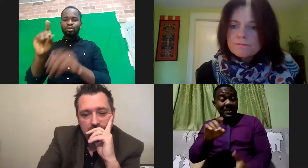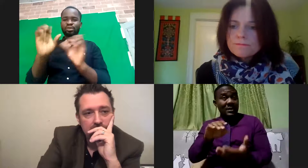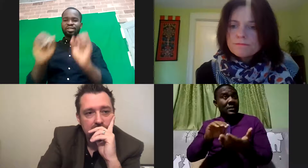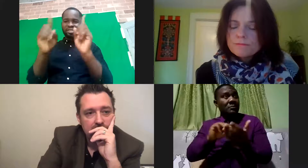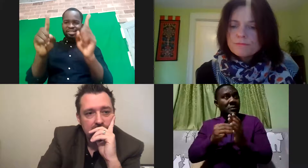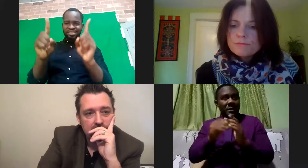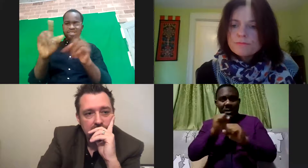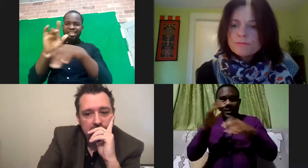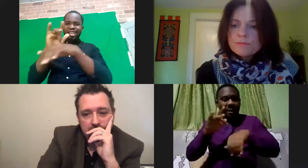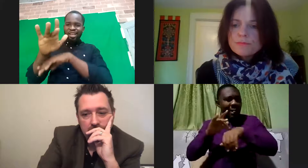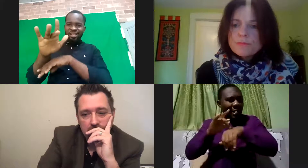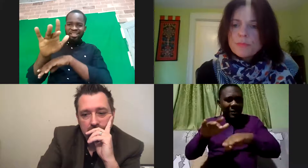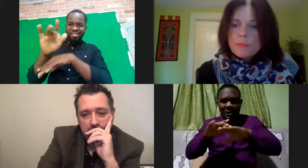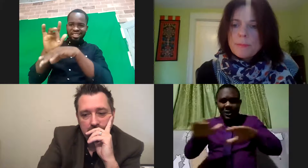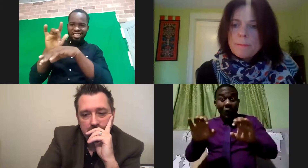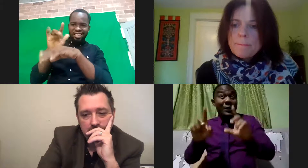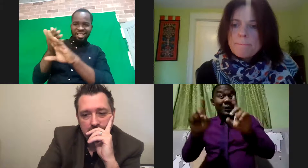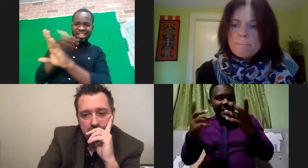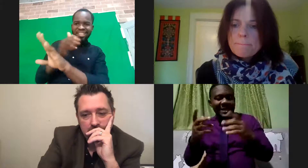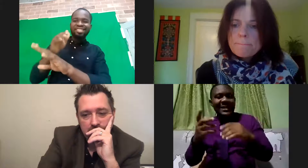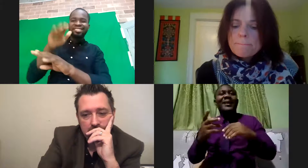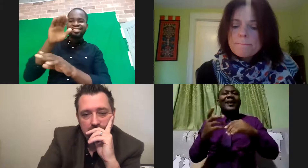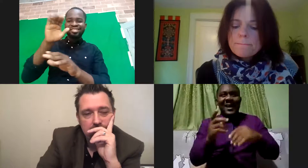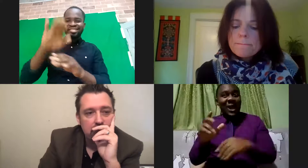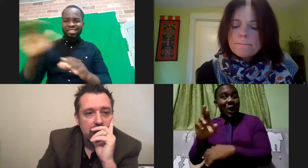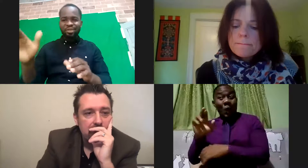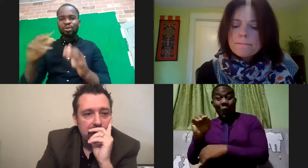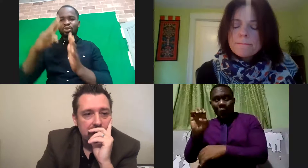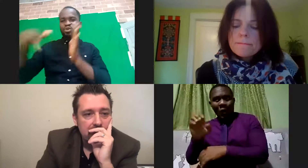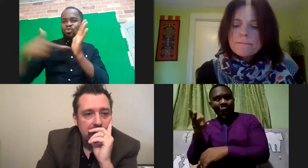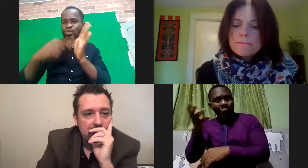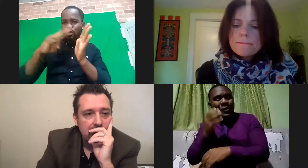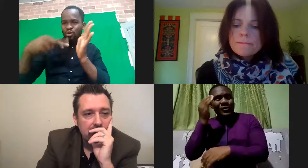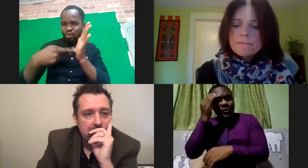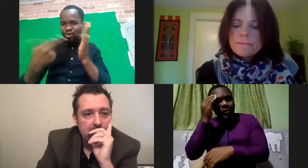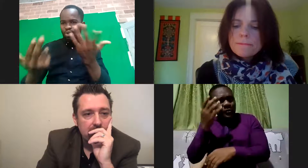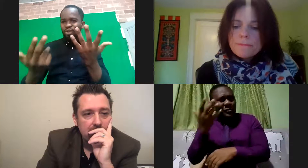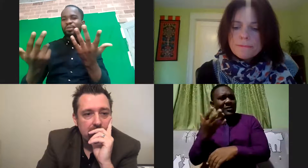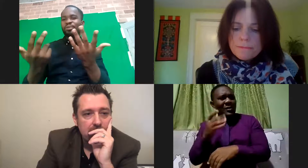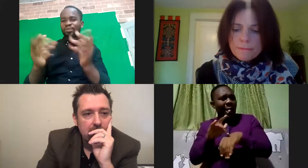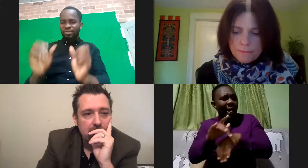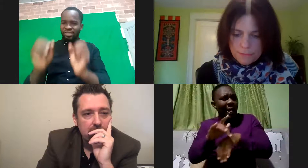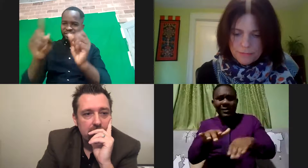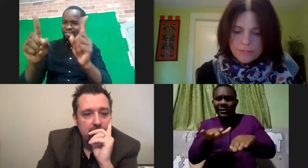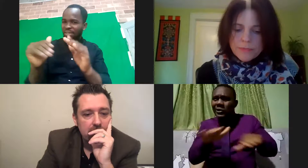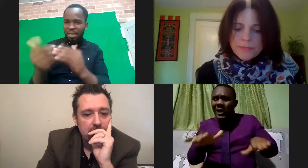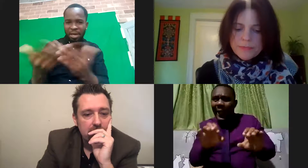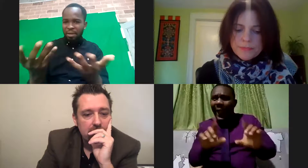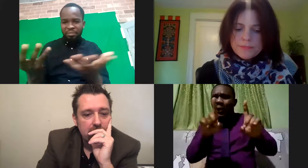Roy wants you to share your thoughts on the role of the early childhood education in